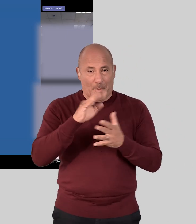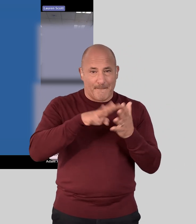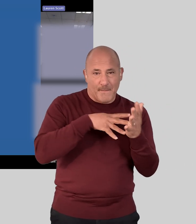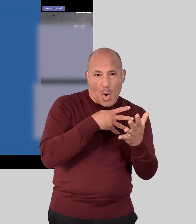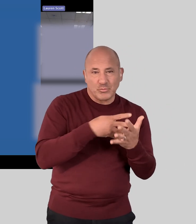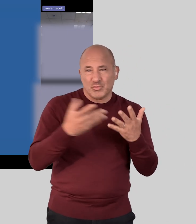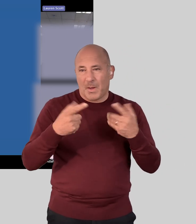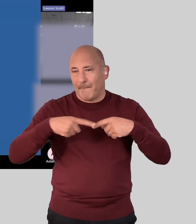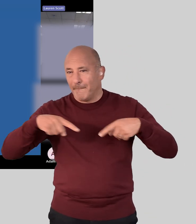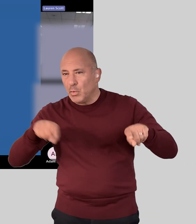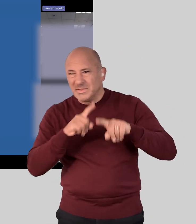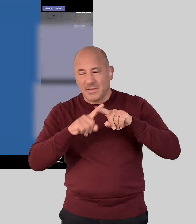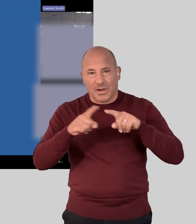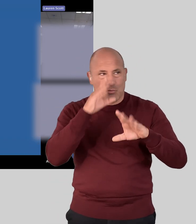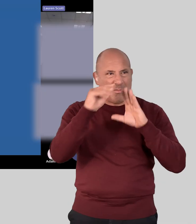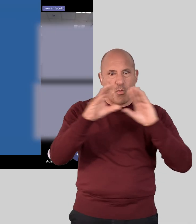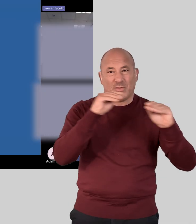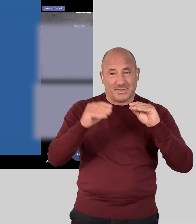form and musical form.